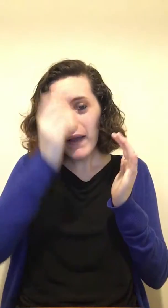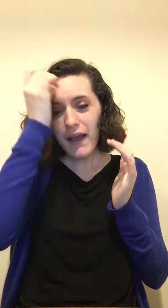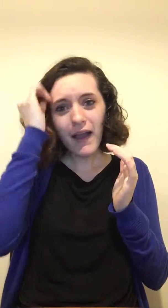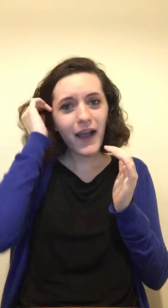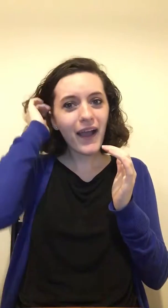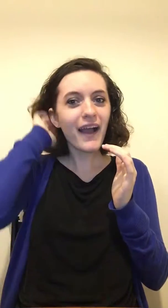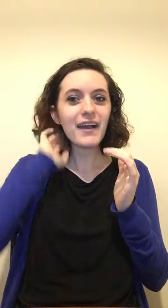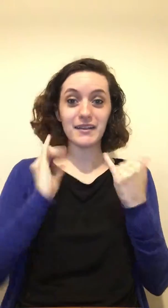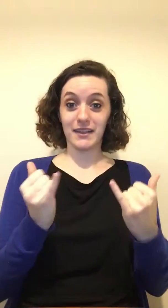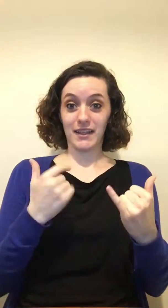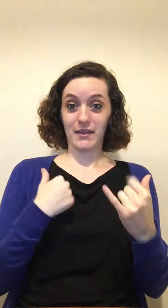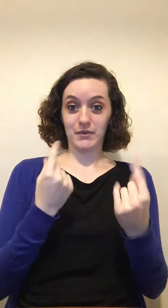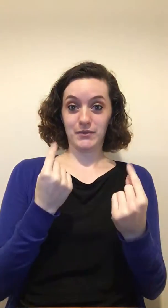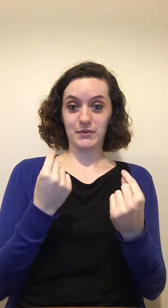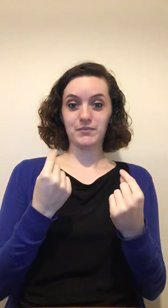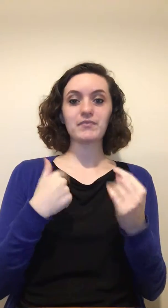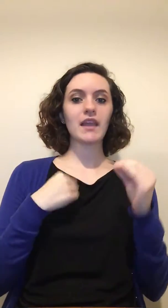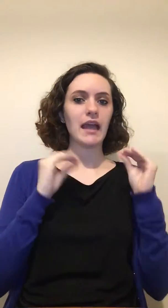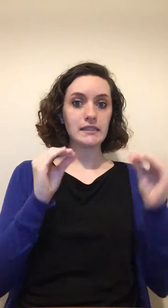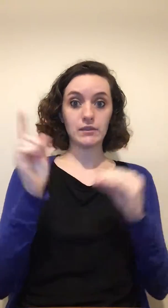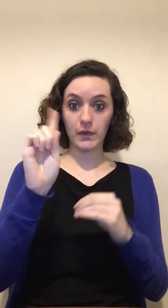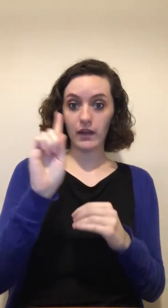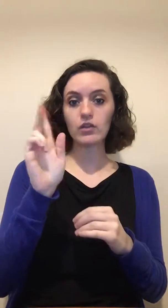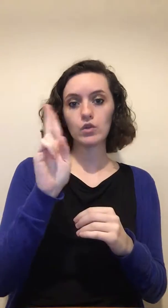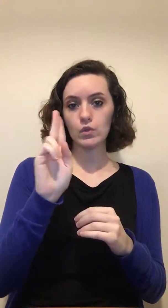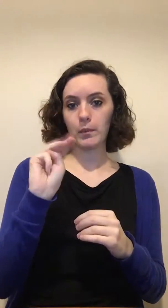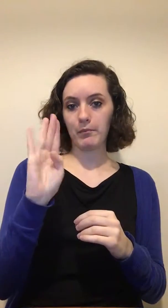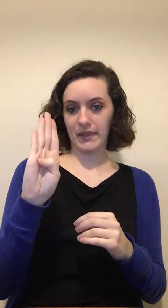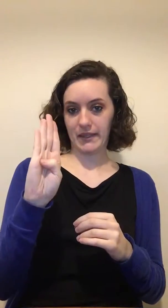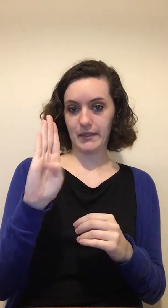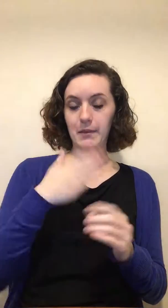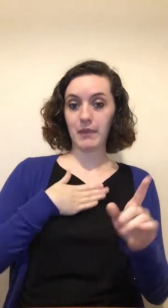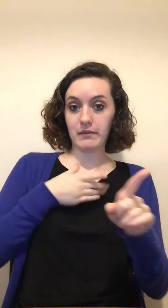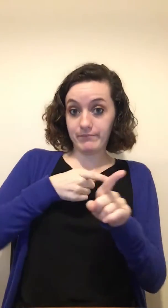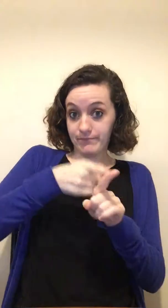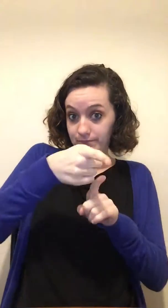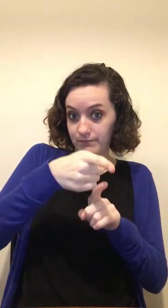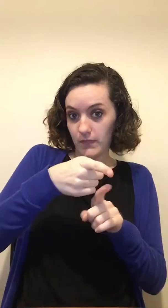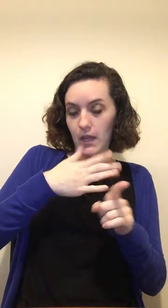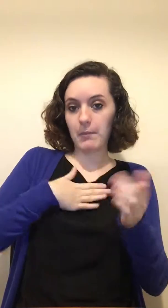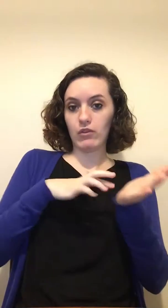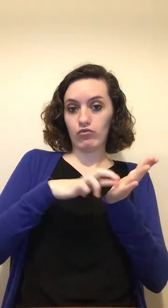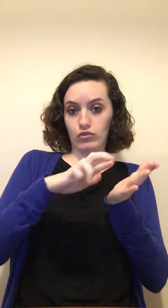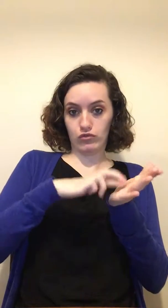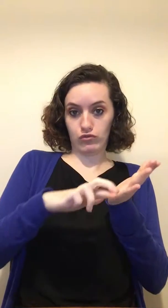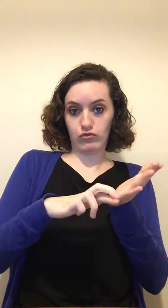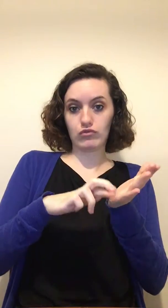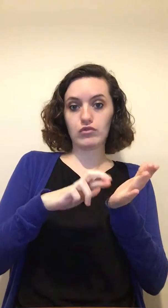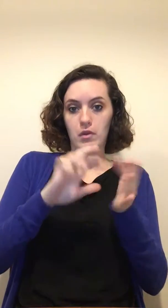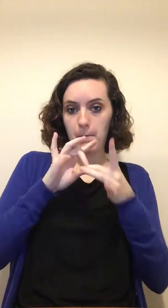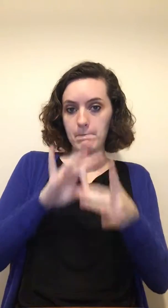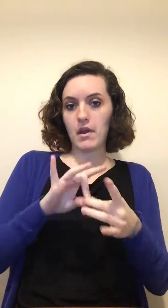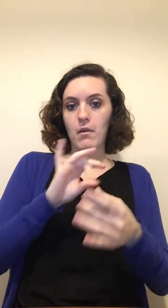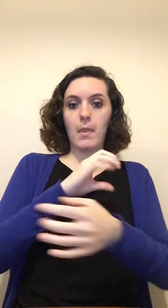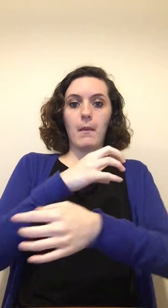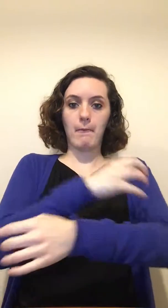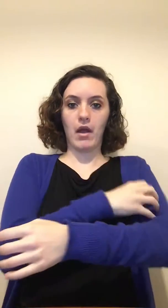today, I teach at UMD, and my specialty, I did my research on the power of narratives in